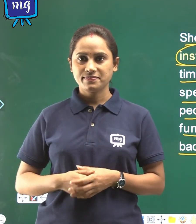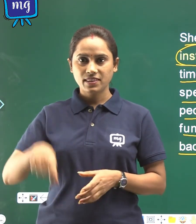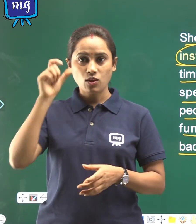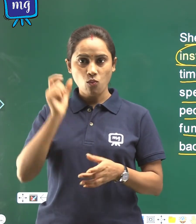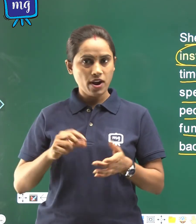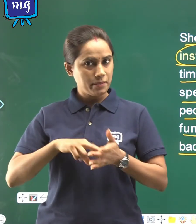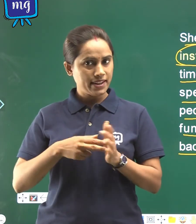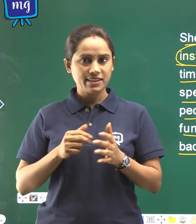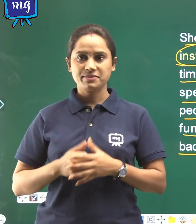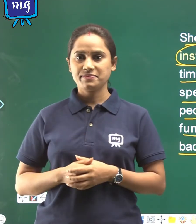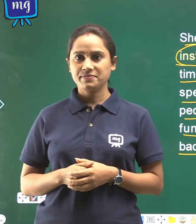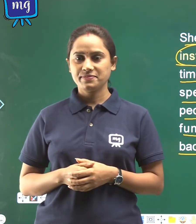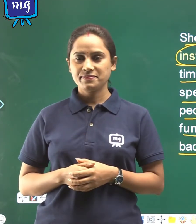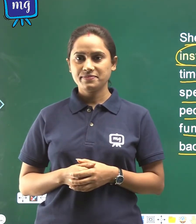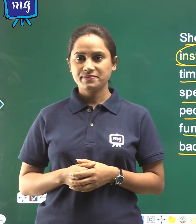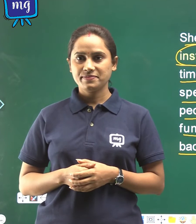Word meaning: